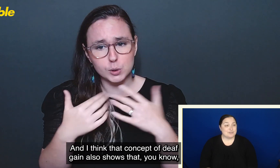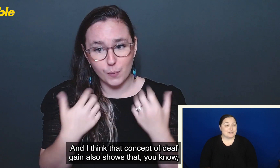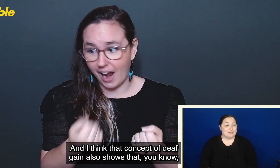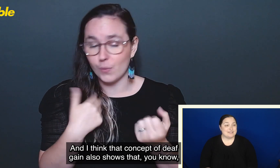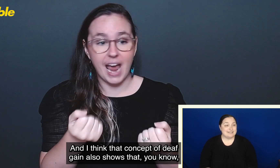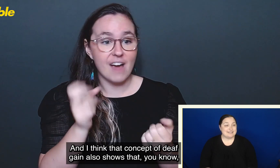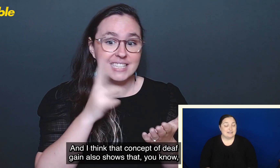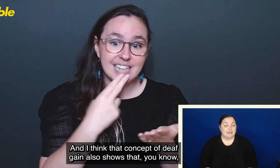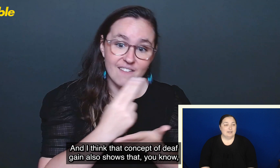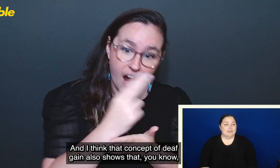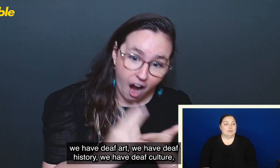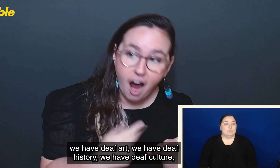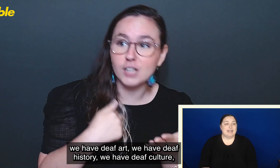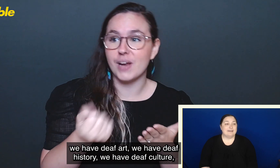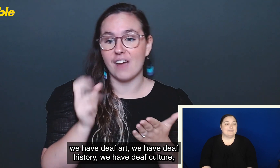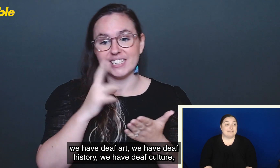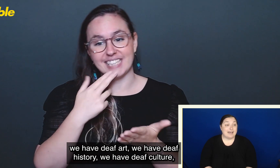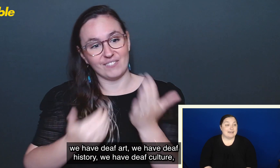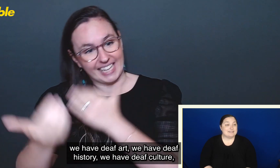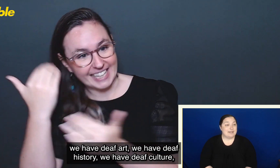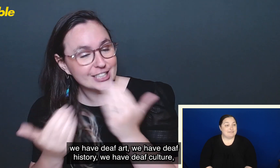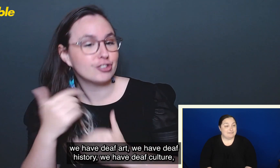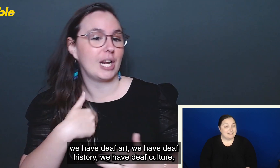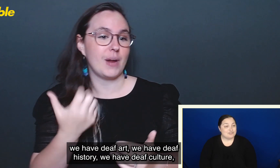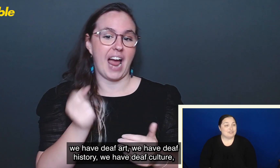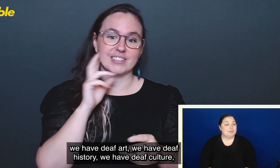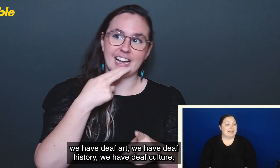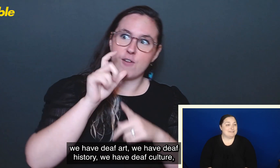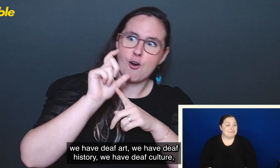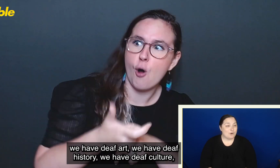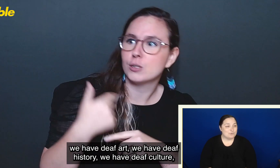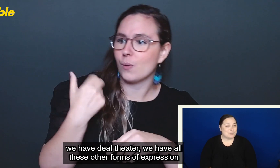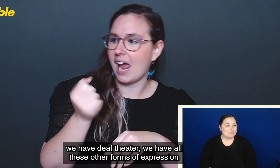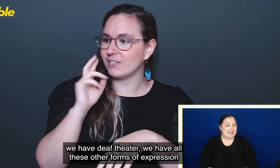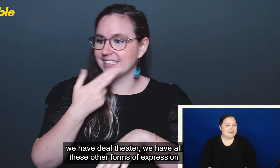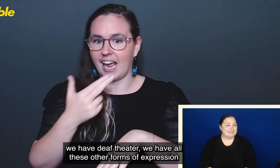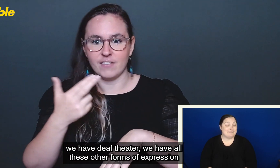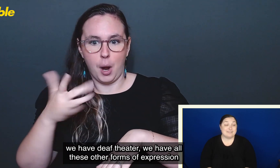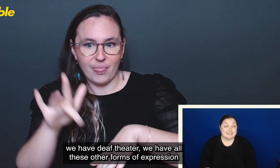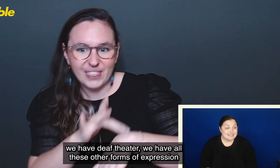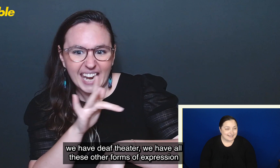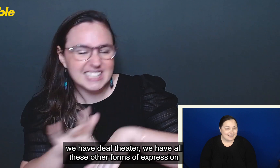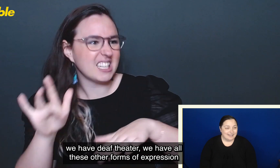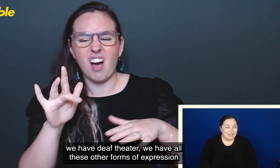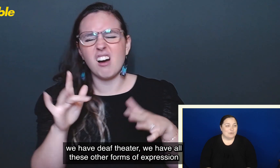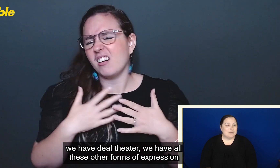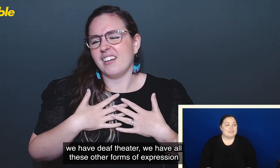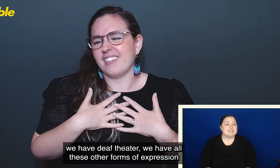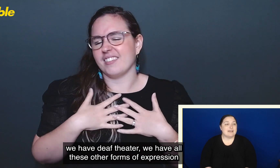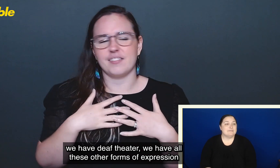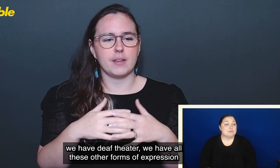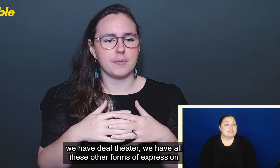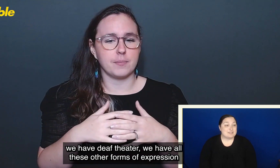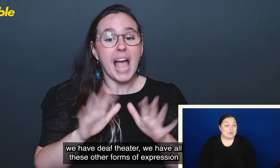also shows that, you know, we have deaf art, we have deaf history, we have deaf culture, we have deaf theatre, we have all